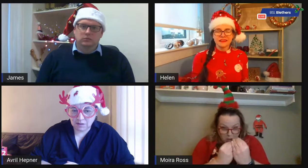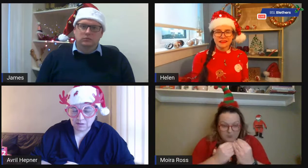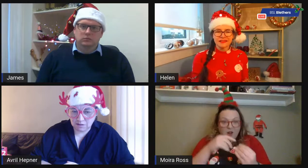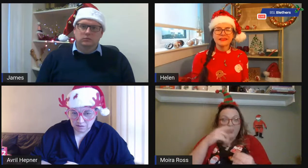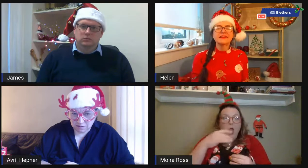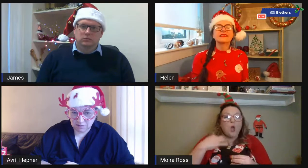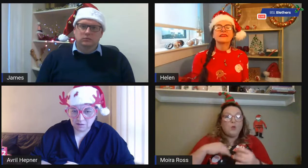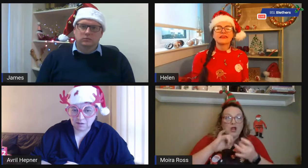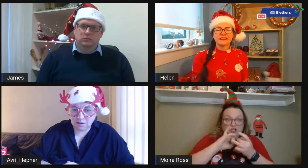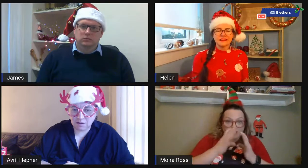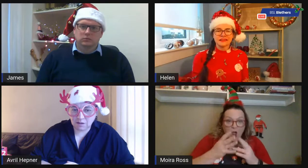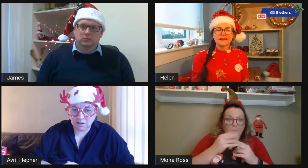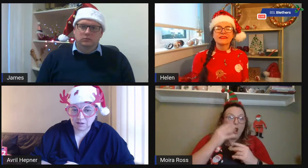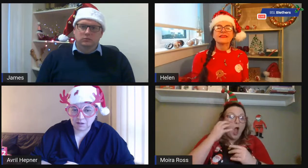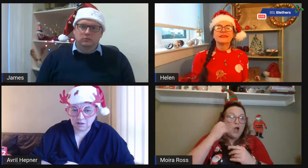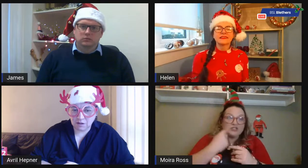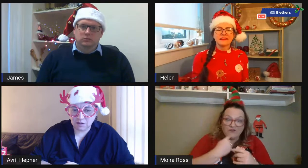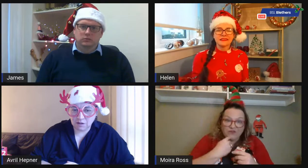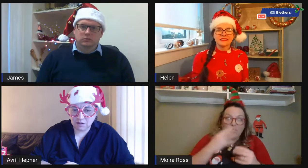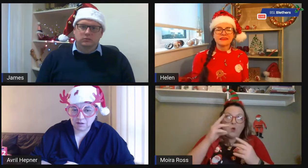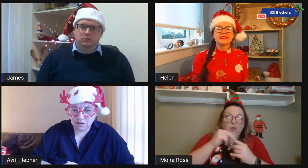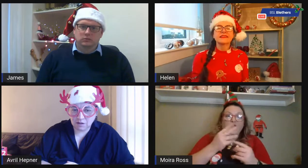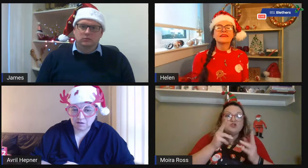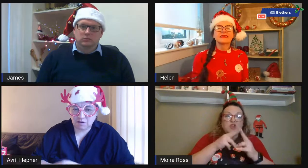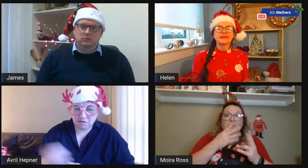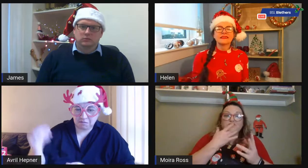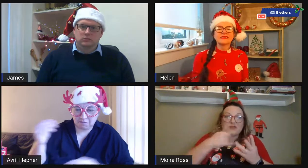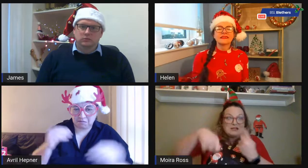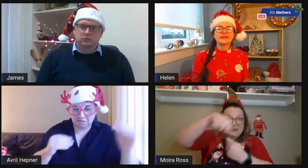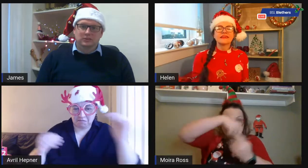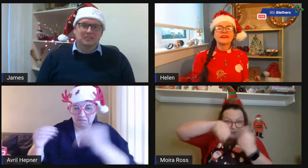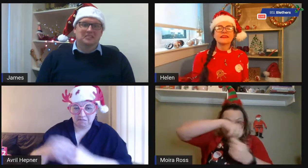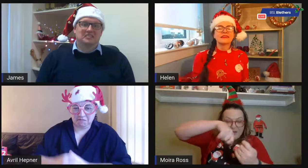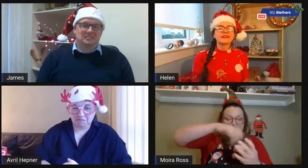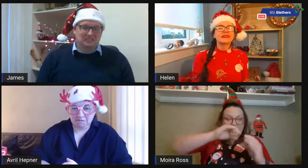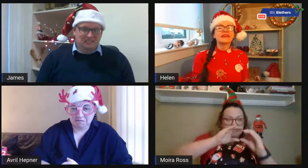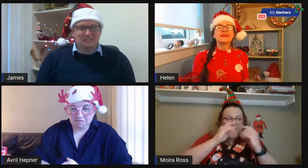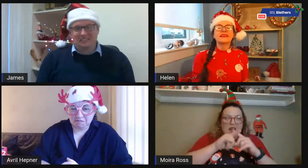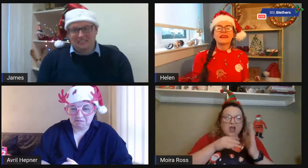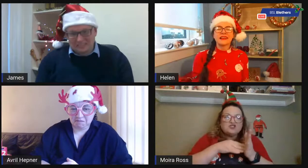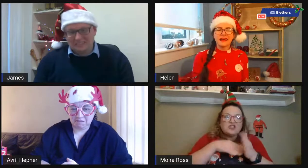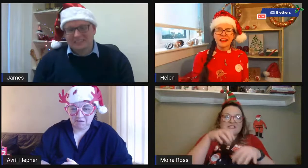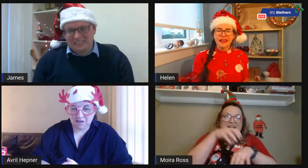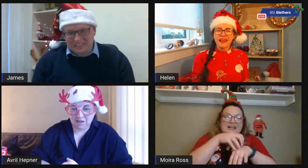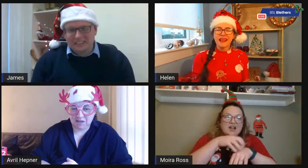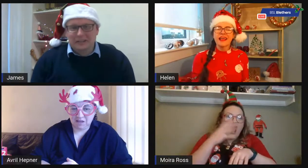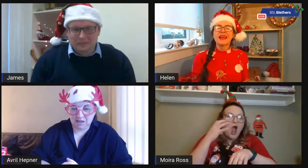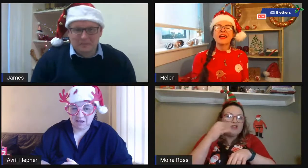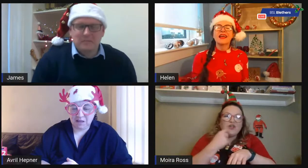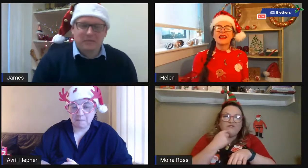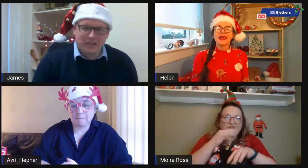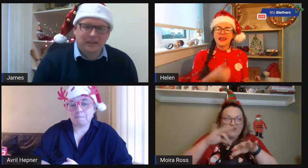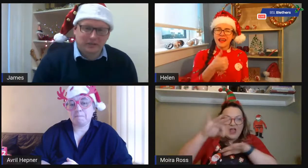Oh, marshmallows. Maybe with Rice Krispies and chocolate, and mix it all together and then make